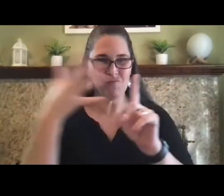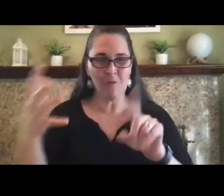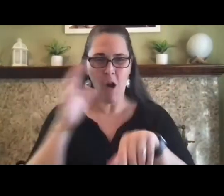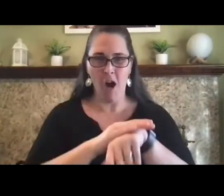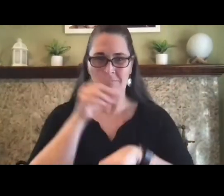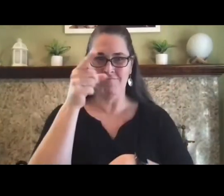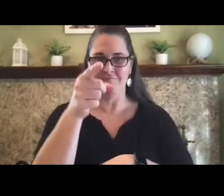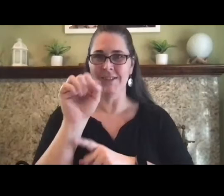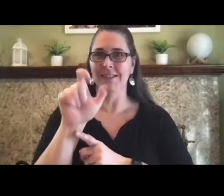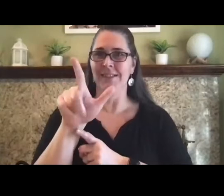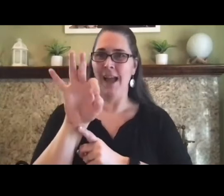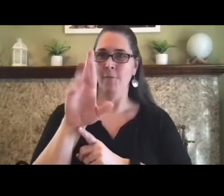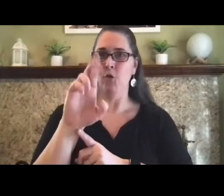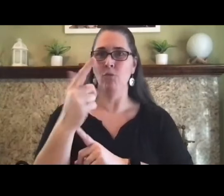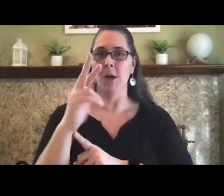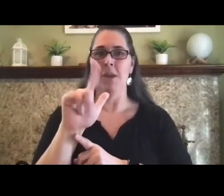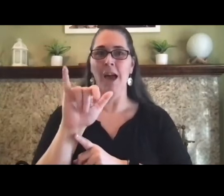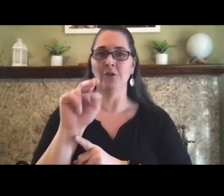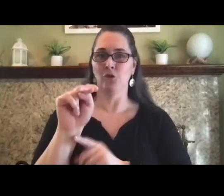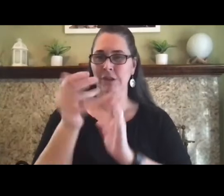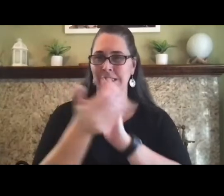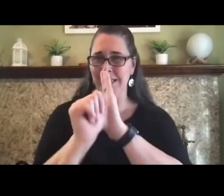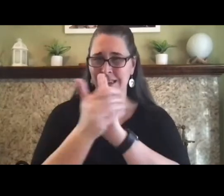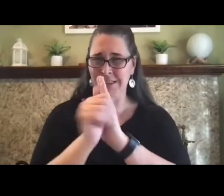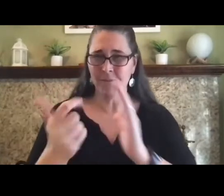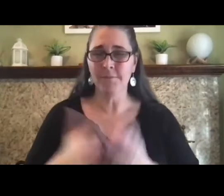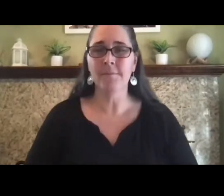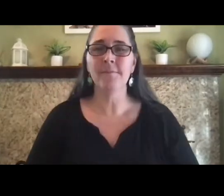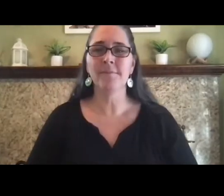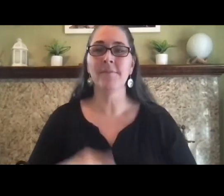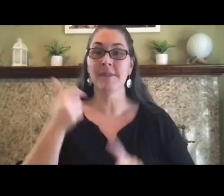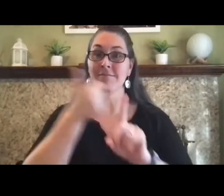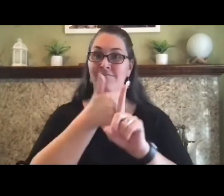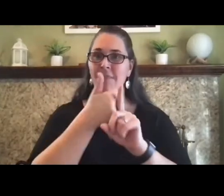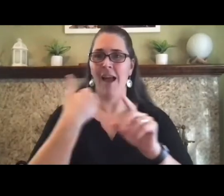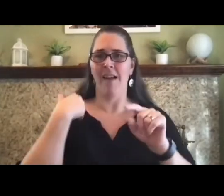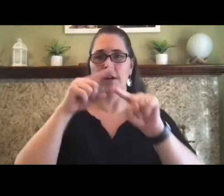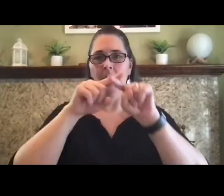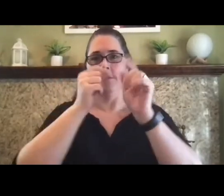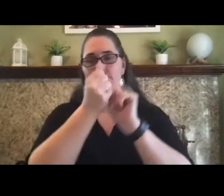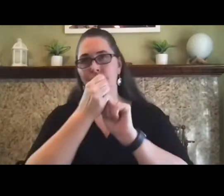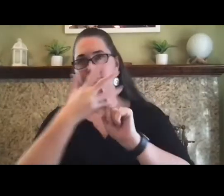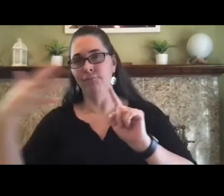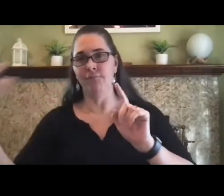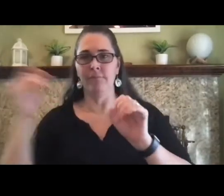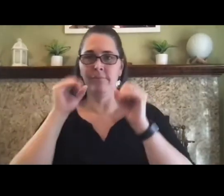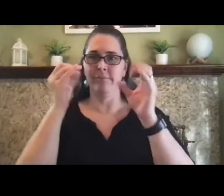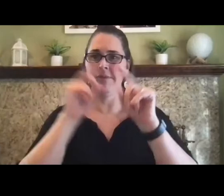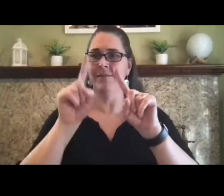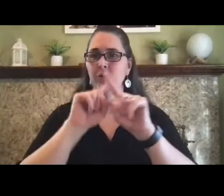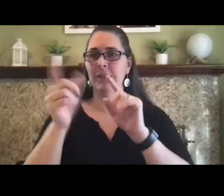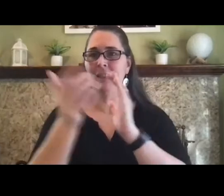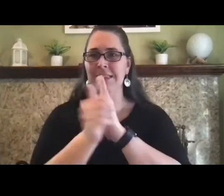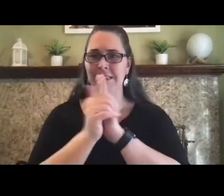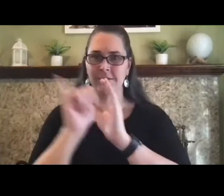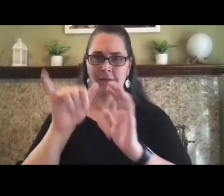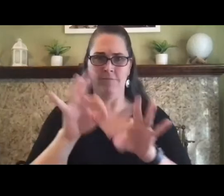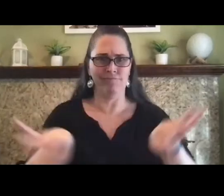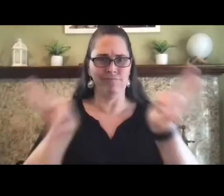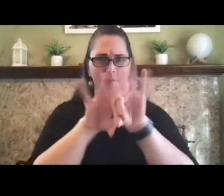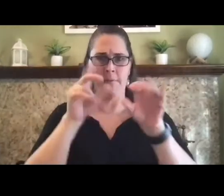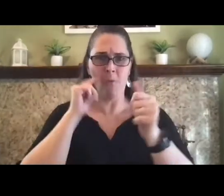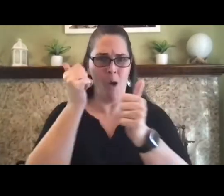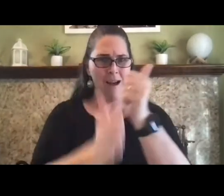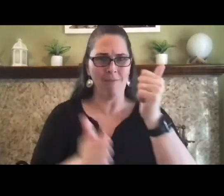Now I will expand more on self-regulation skills. Self-regulation skills include a variety of skills that